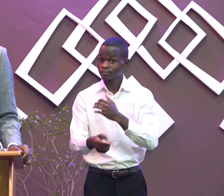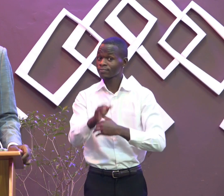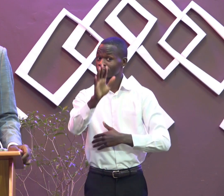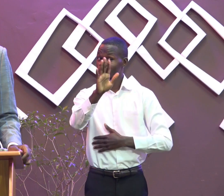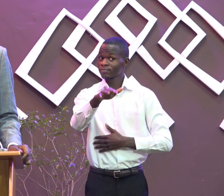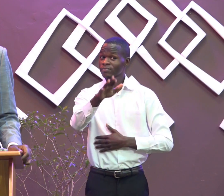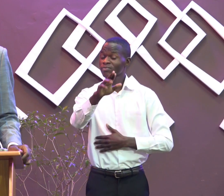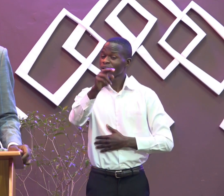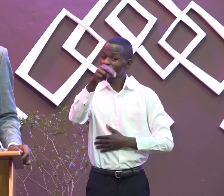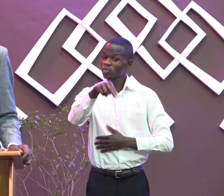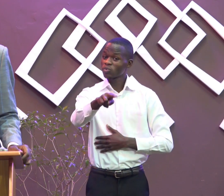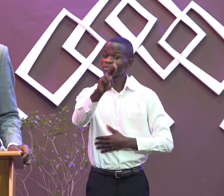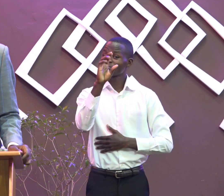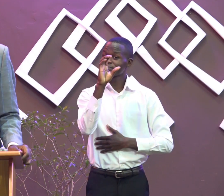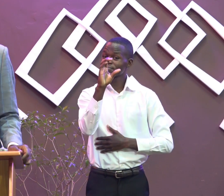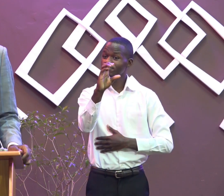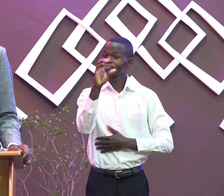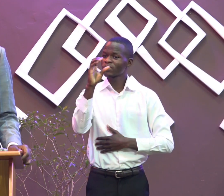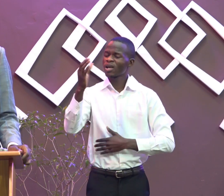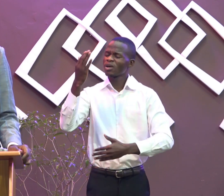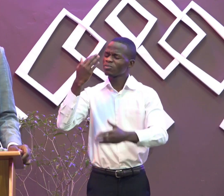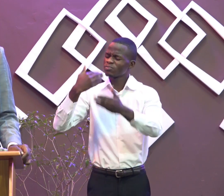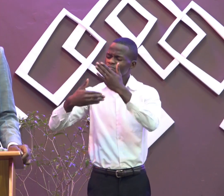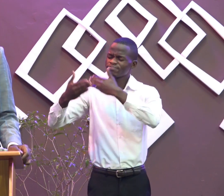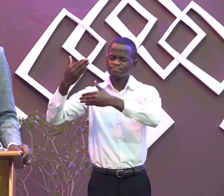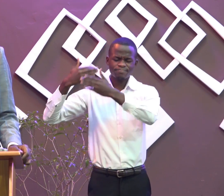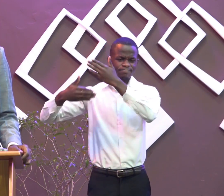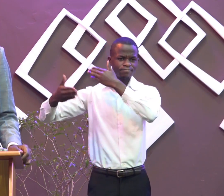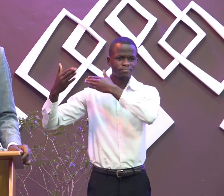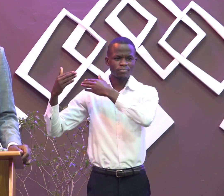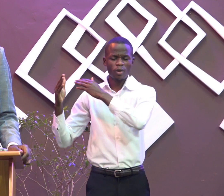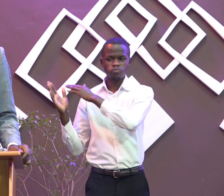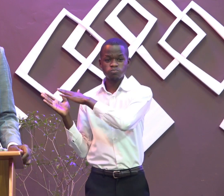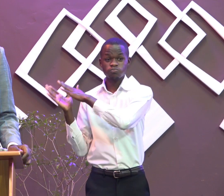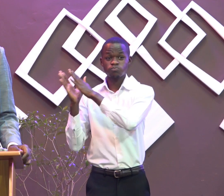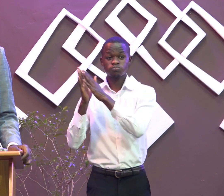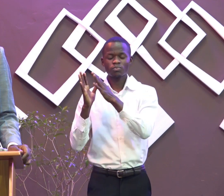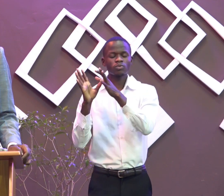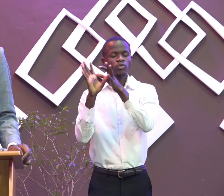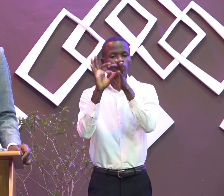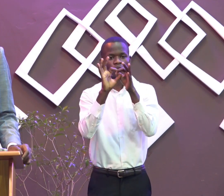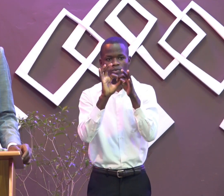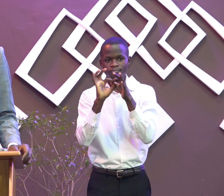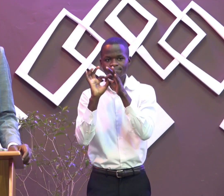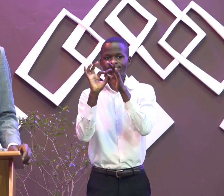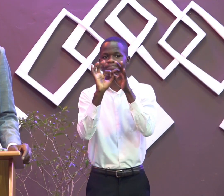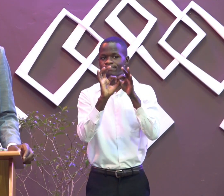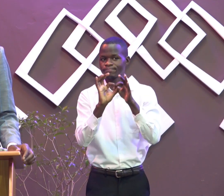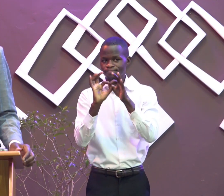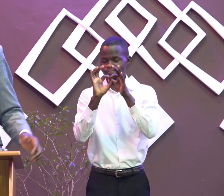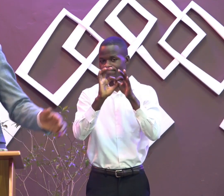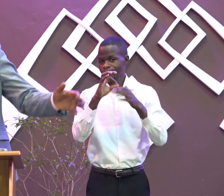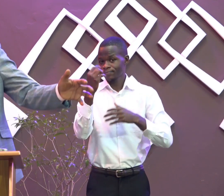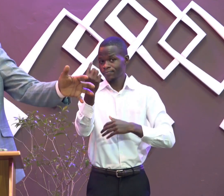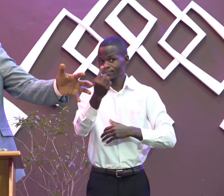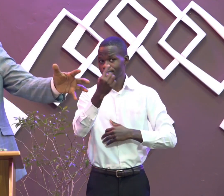sisi tuvudde mabeganga tulibumu. We've come from afar off as you sisi when we are united.